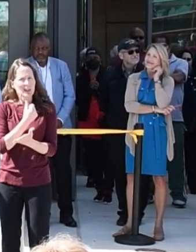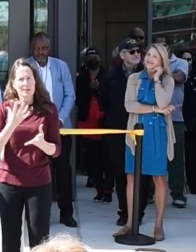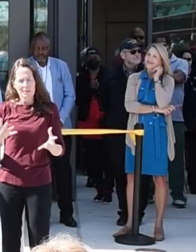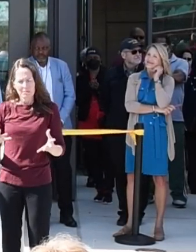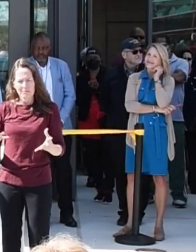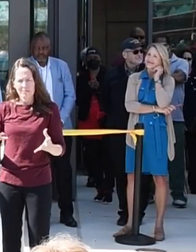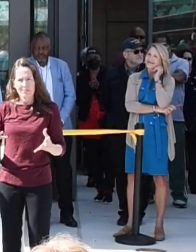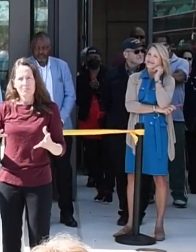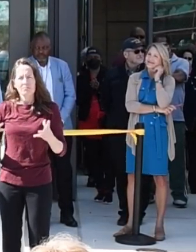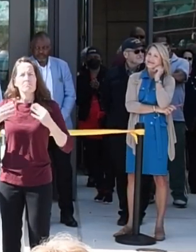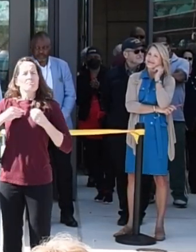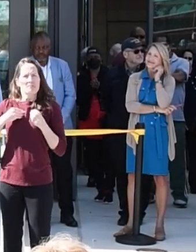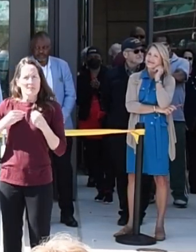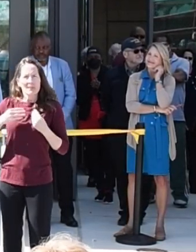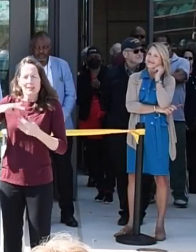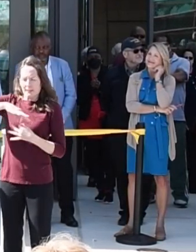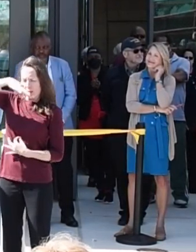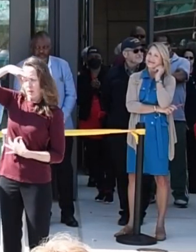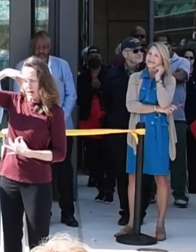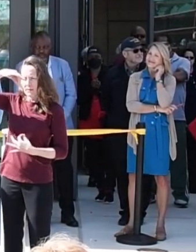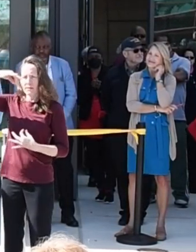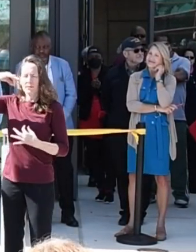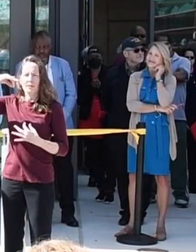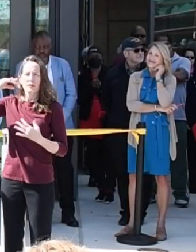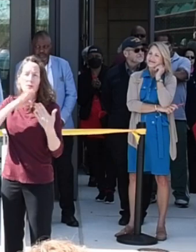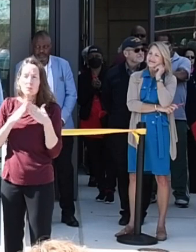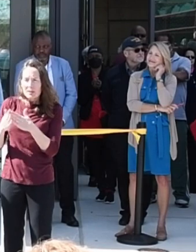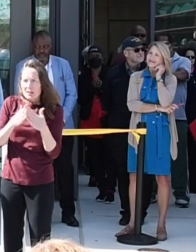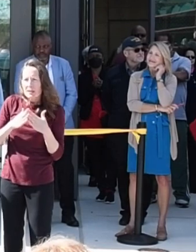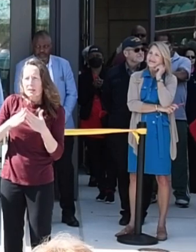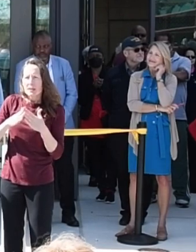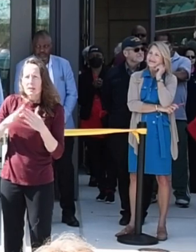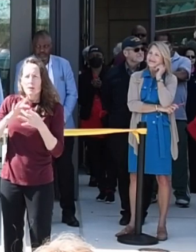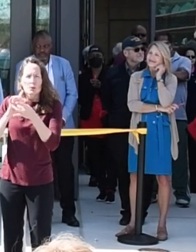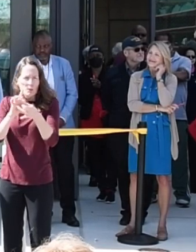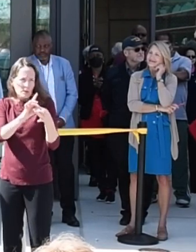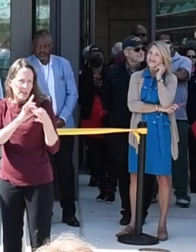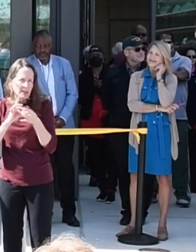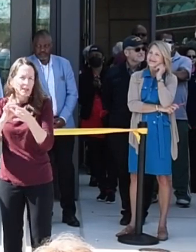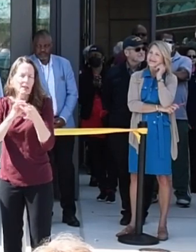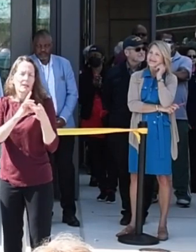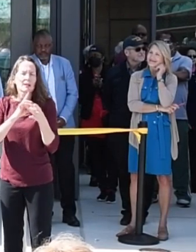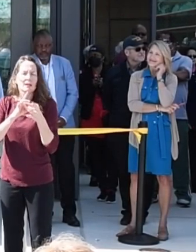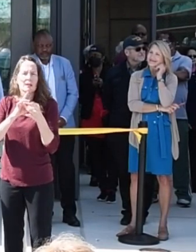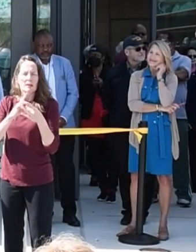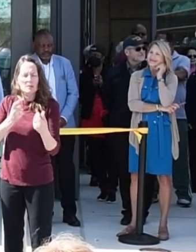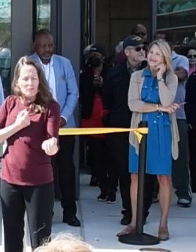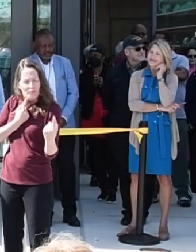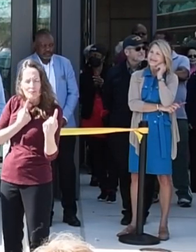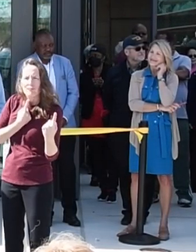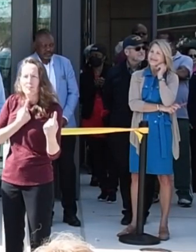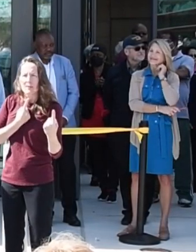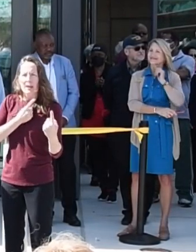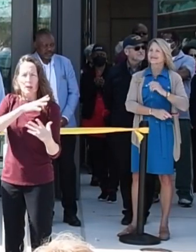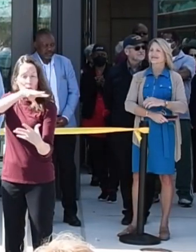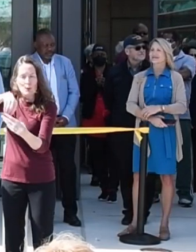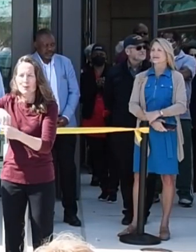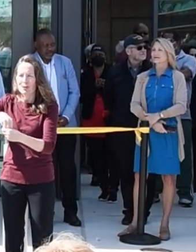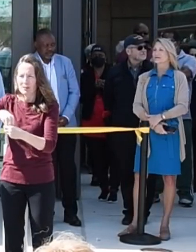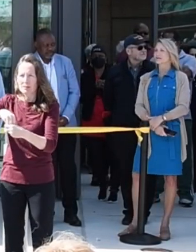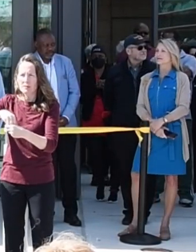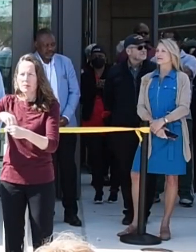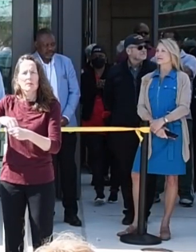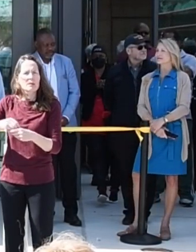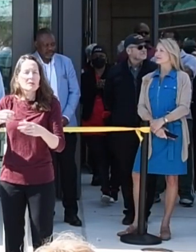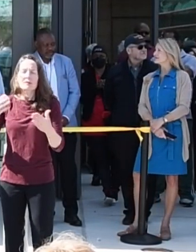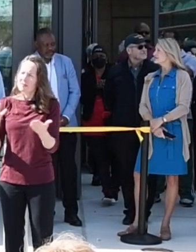community, unity, compassion, and inclusion. Let us celebrate a welcoming environment